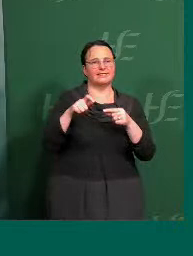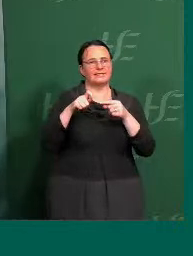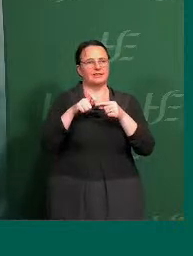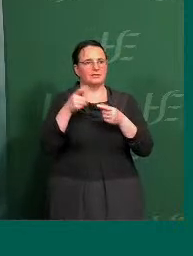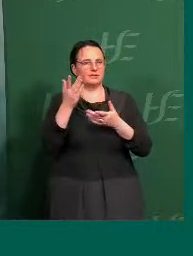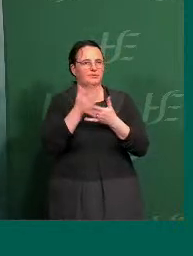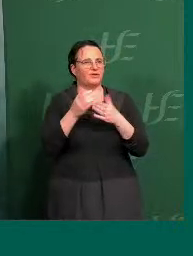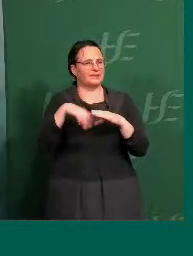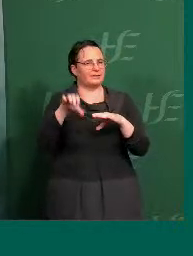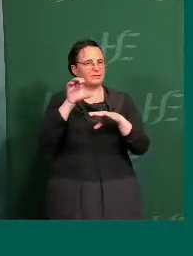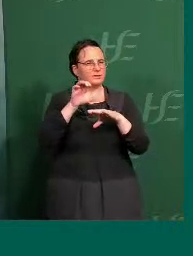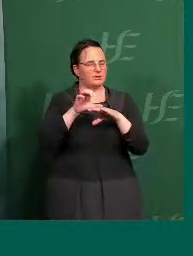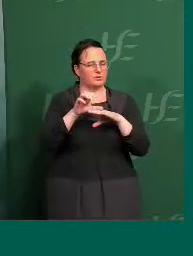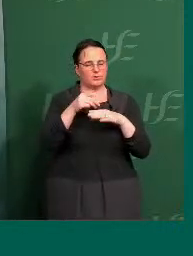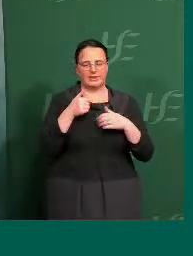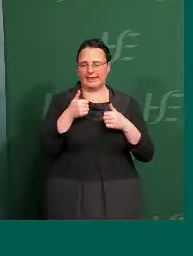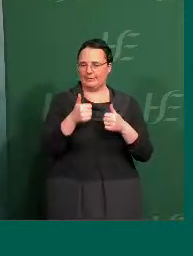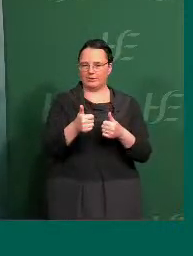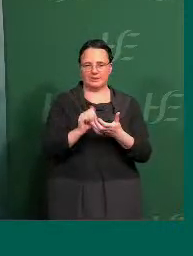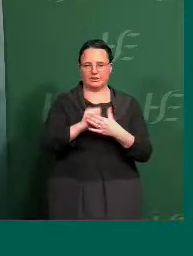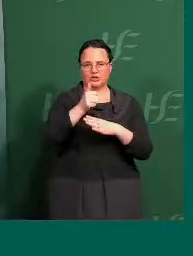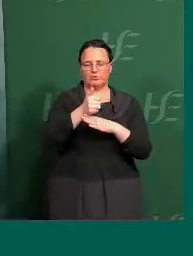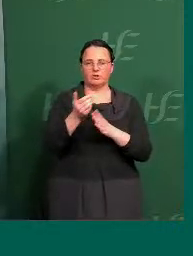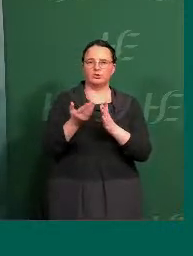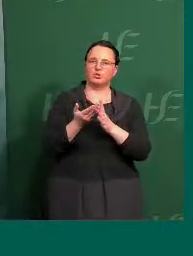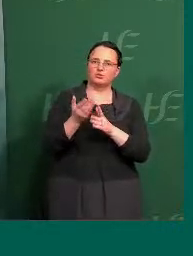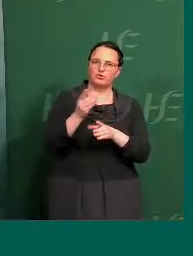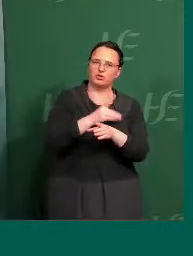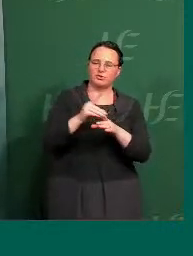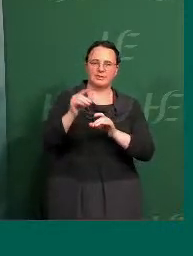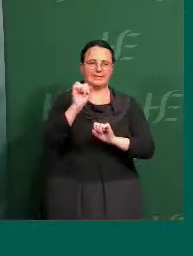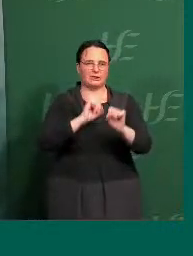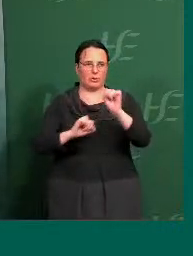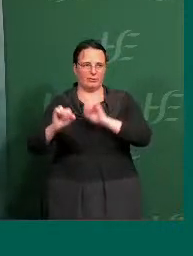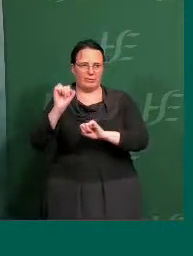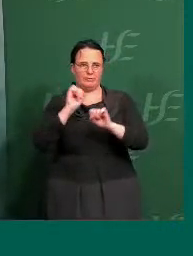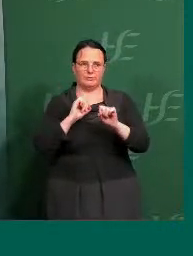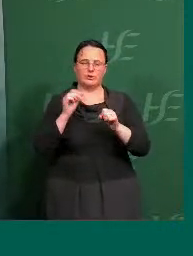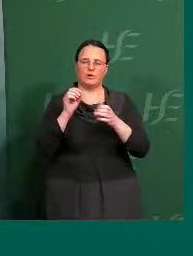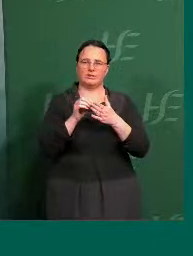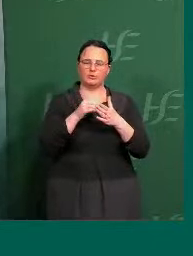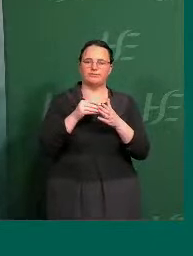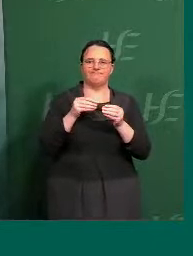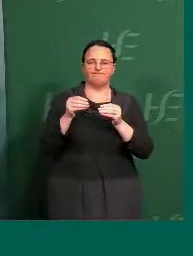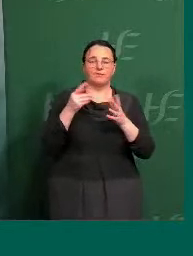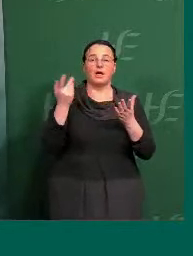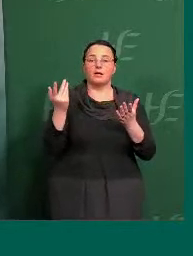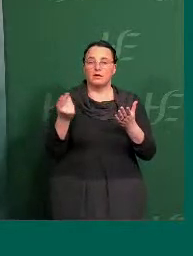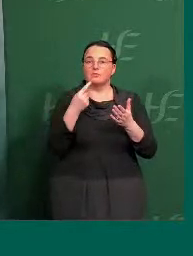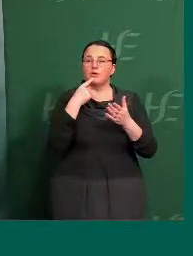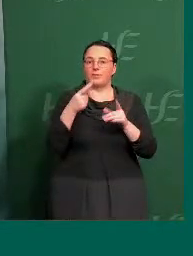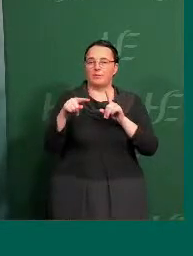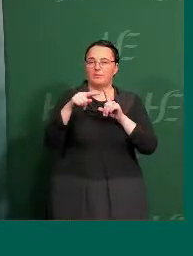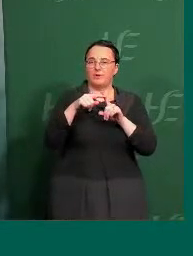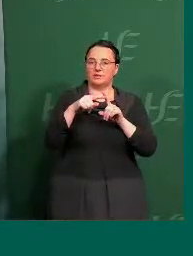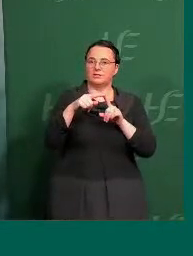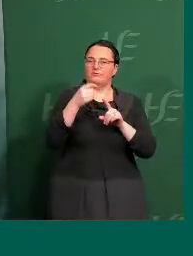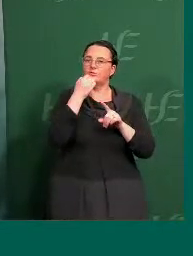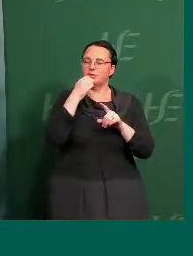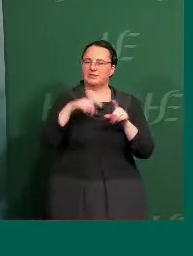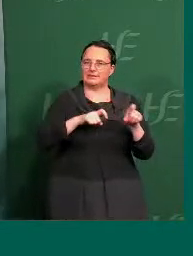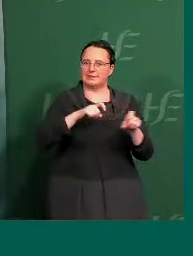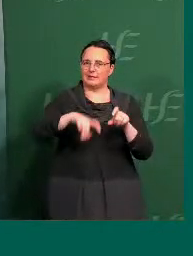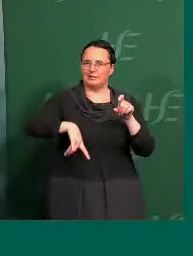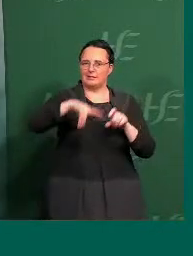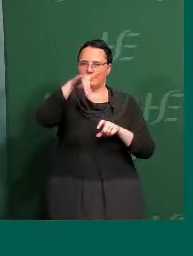Some of our centres weren't able to operate through the storm, so that's a slight mitigation factors. The positive rate, as we know, is still high, and the contact